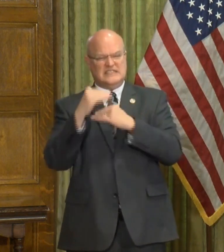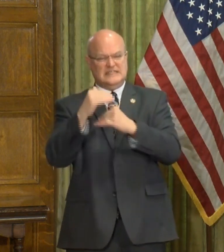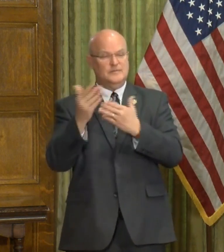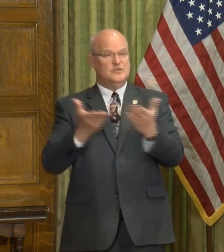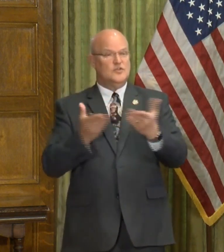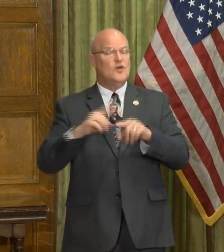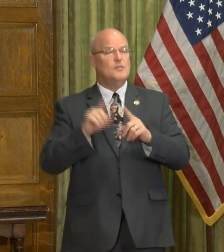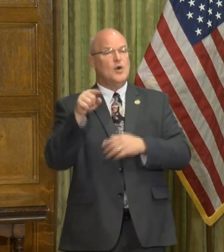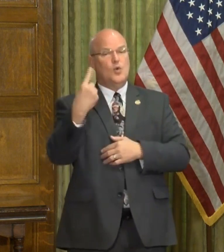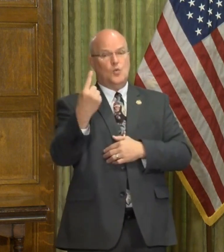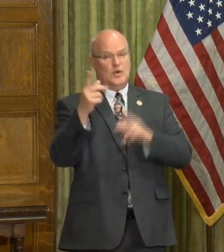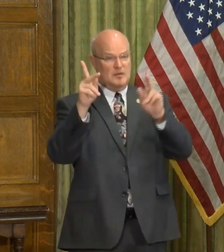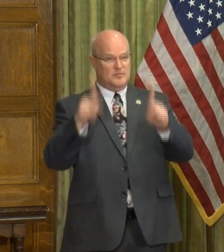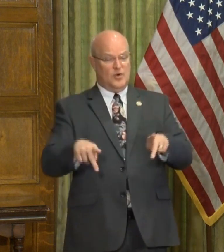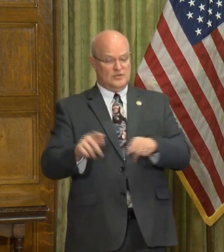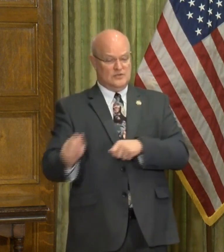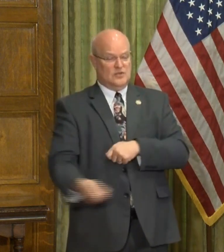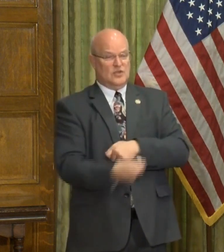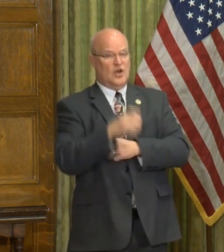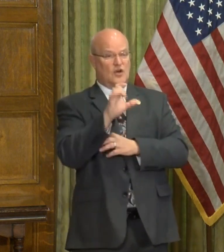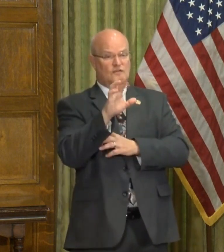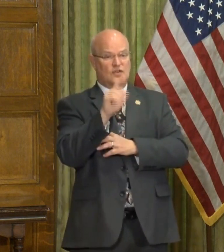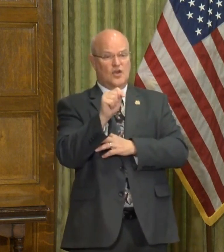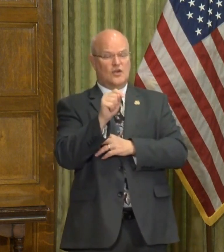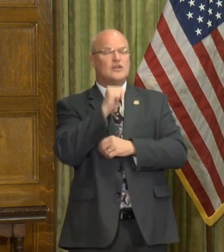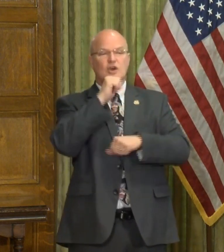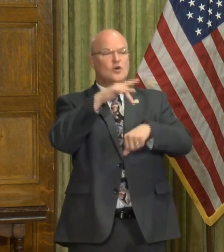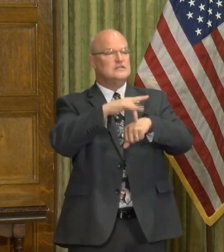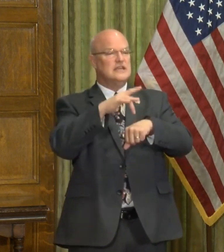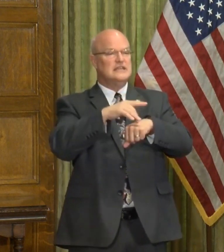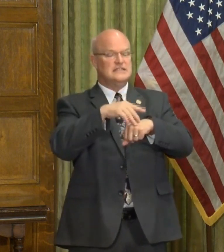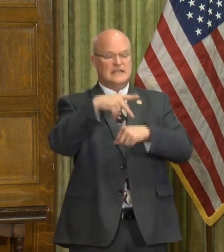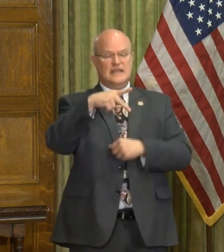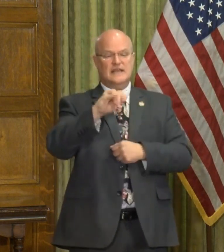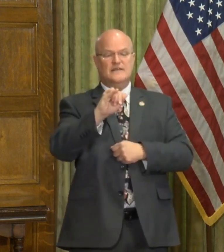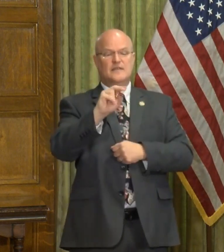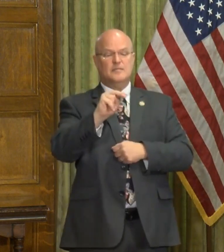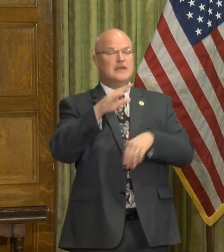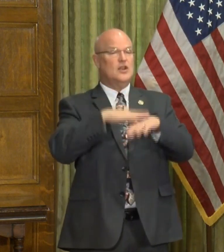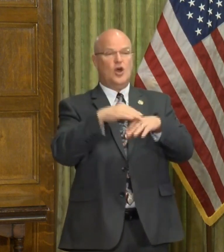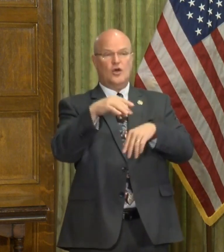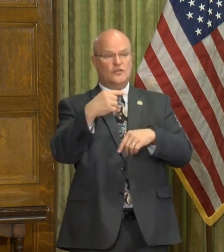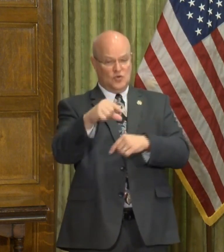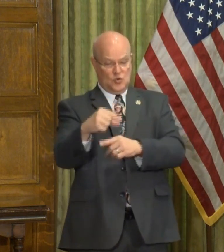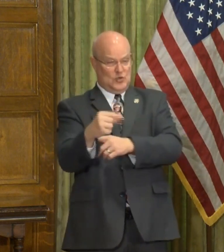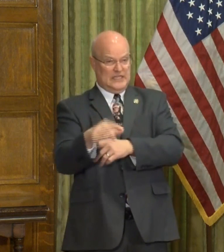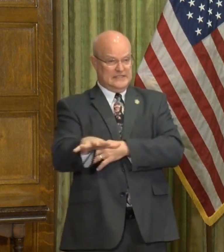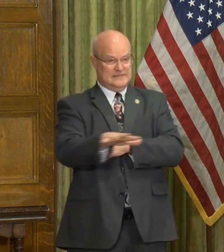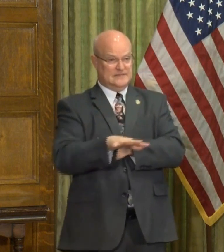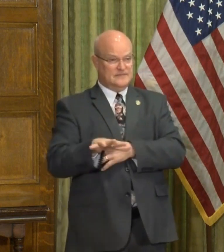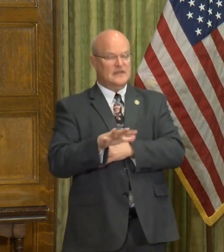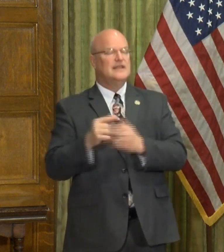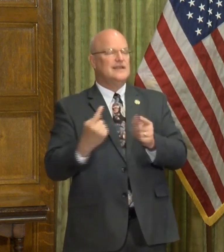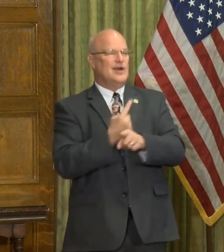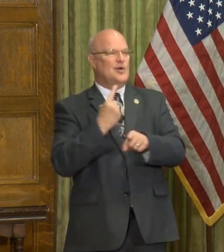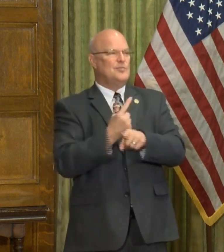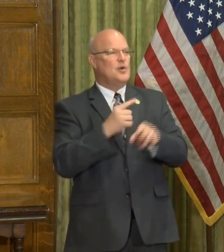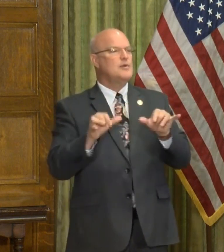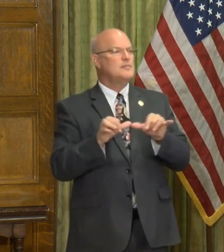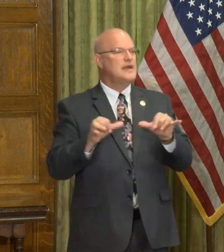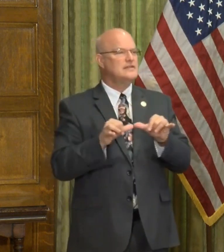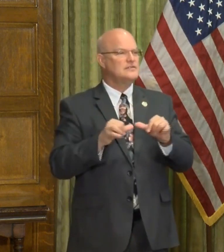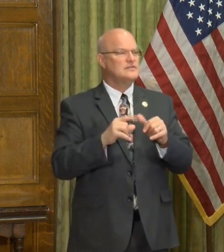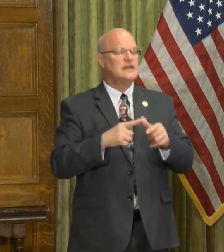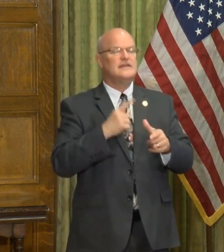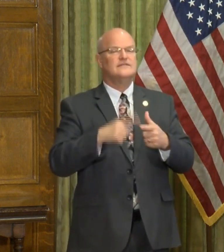service, but there's only 1 person per golf cart, no touching of the pin on the green. All of these are appropriate